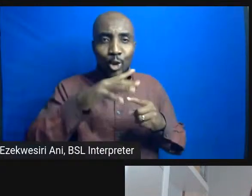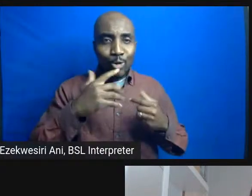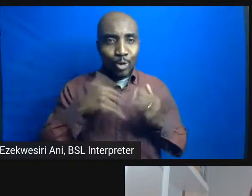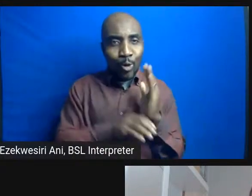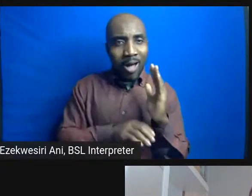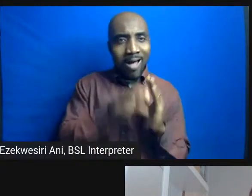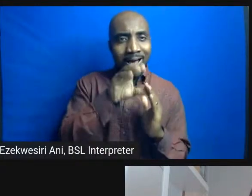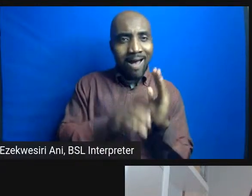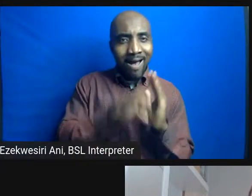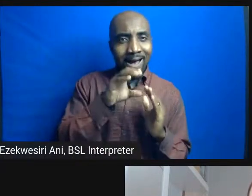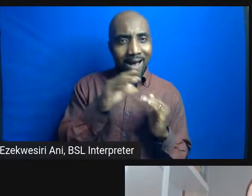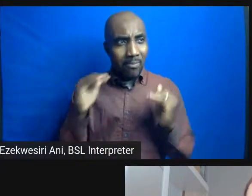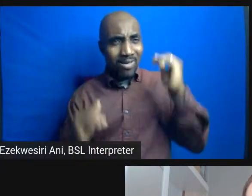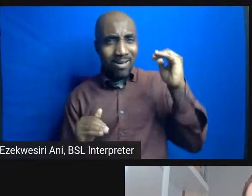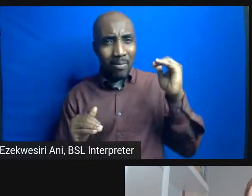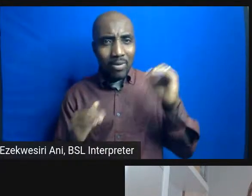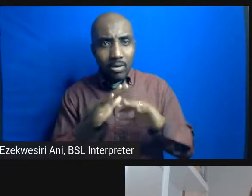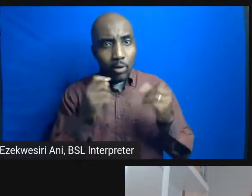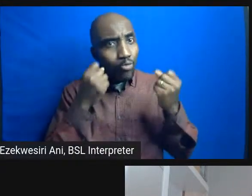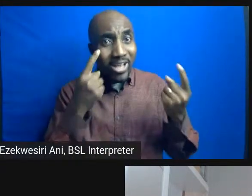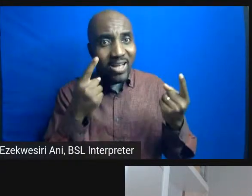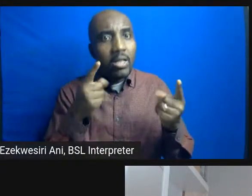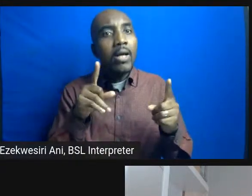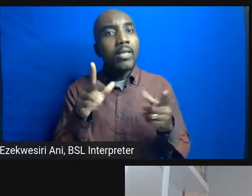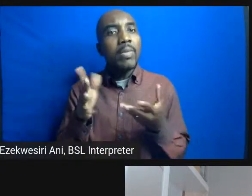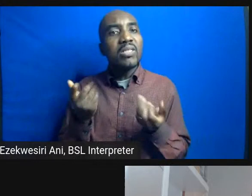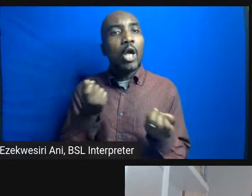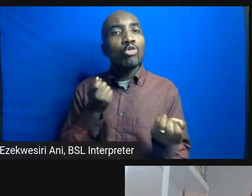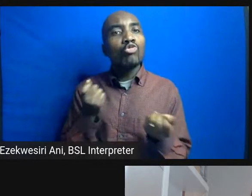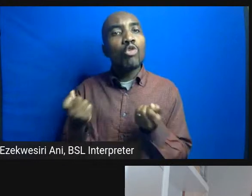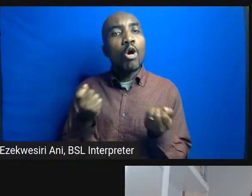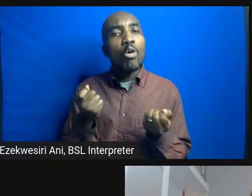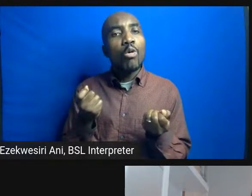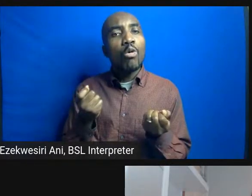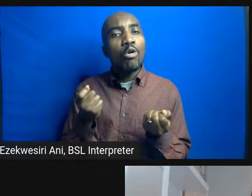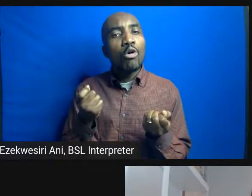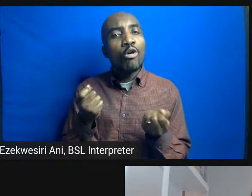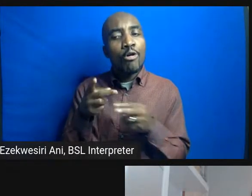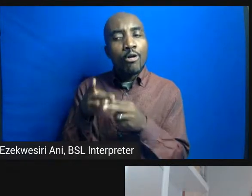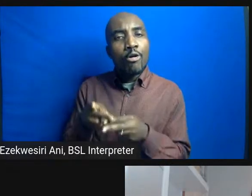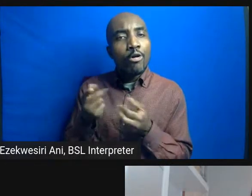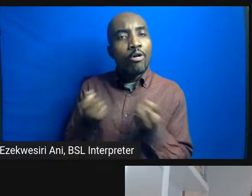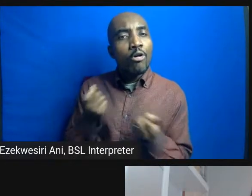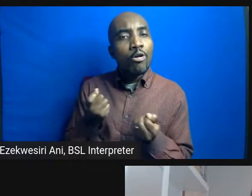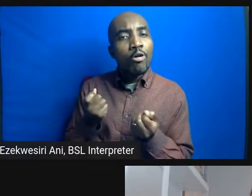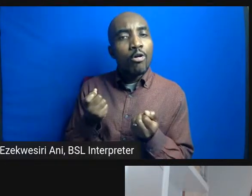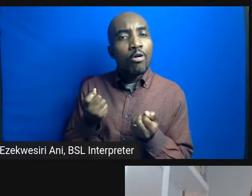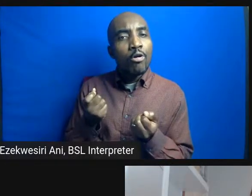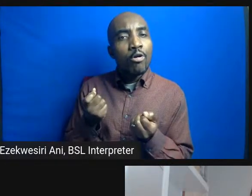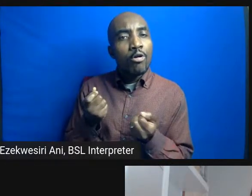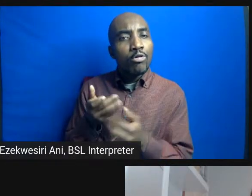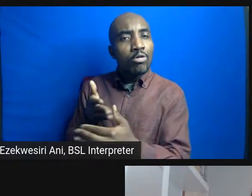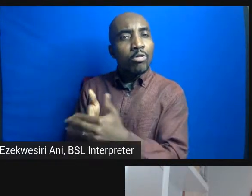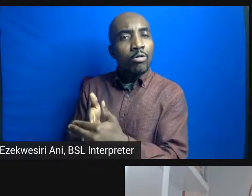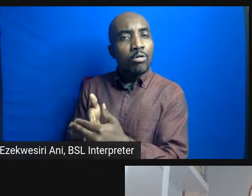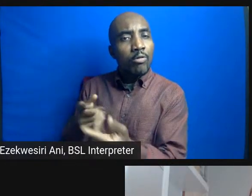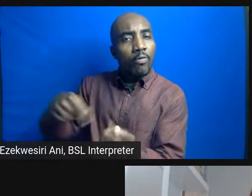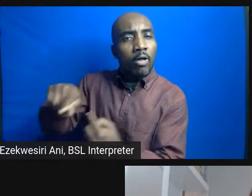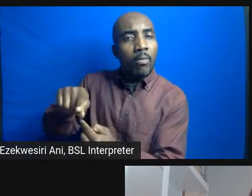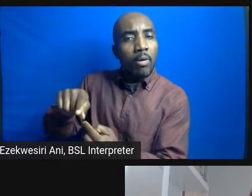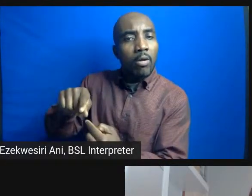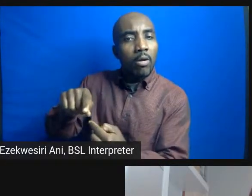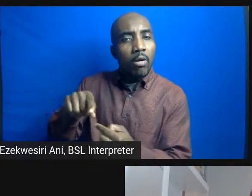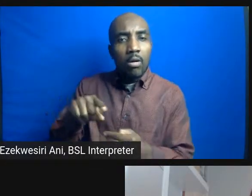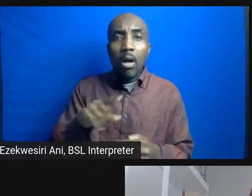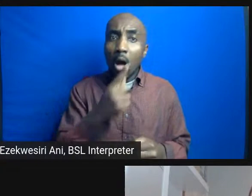legacy you speak of and the gatekeeping you speak of does not always require this high social position. One can